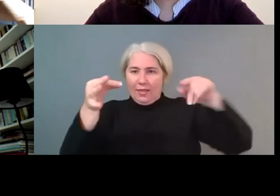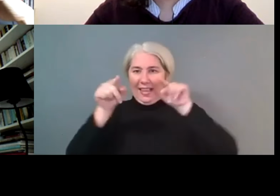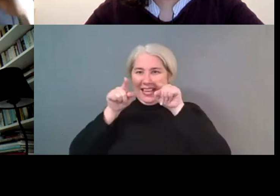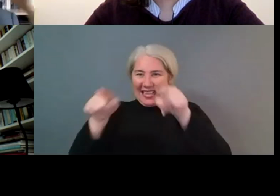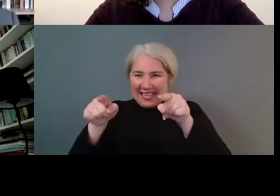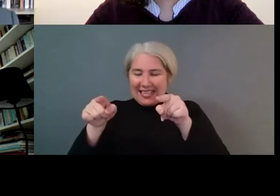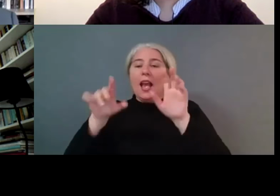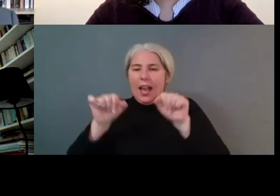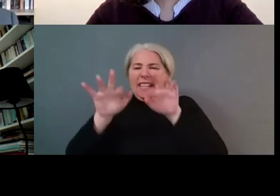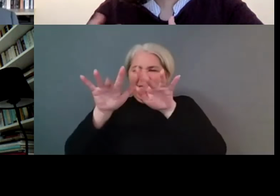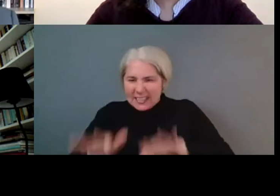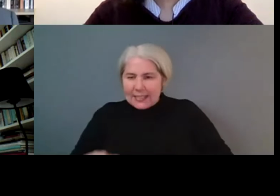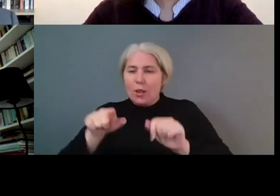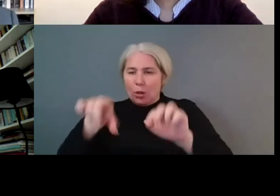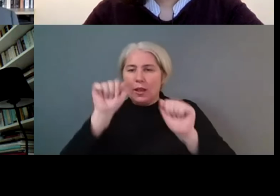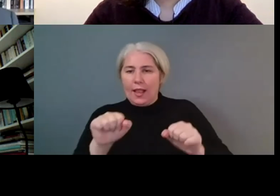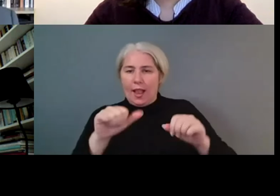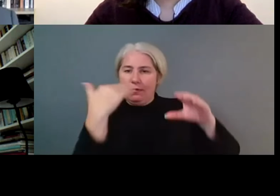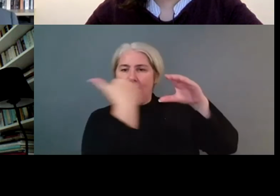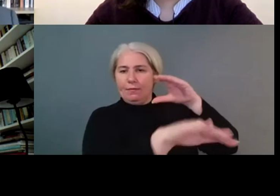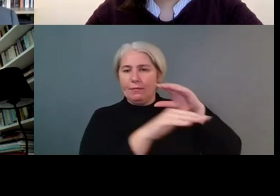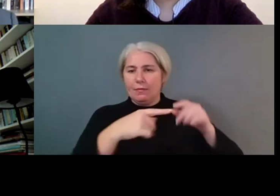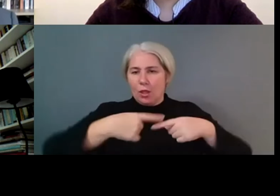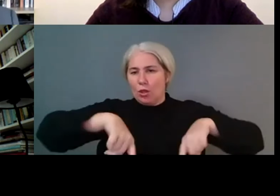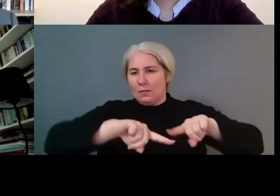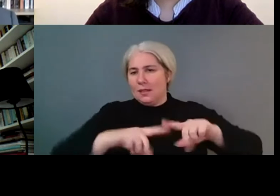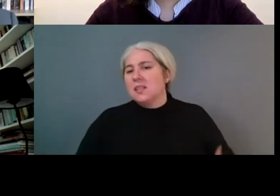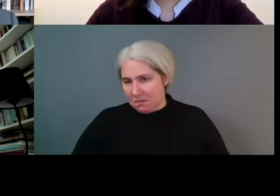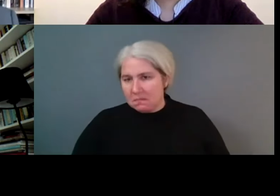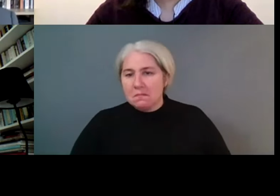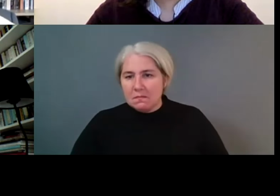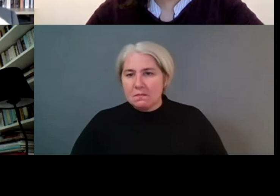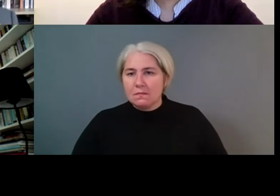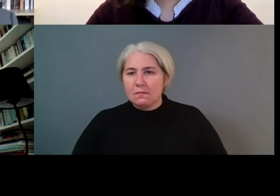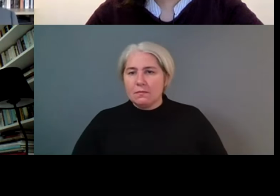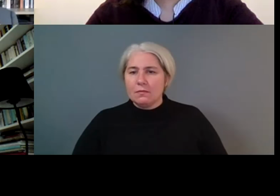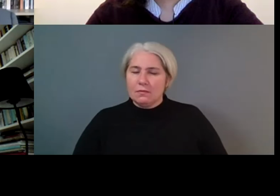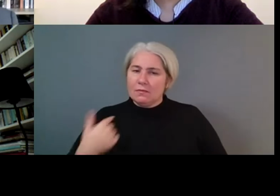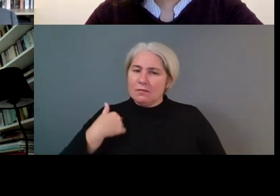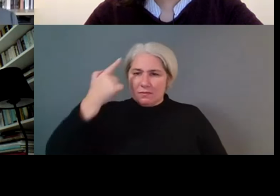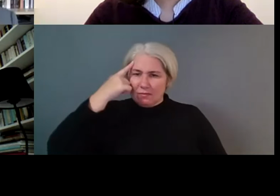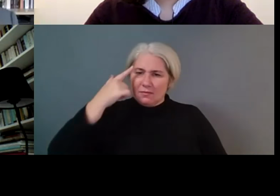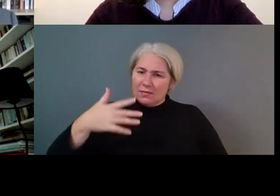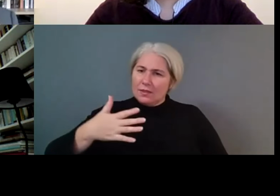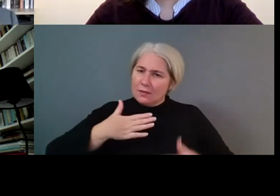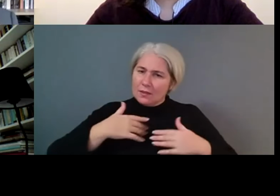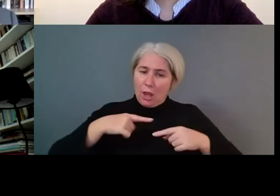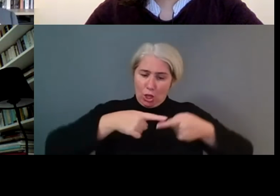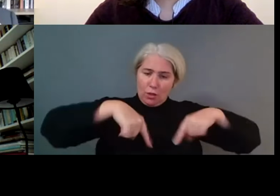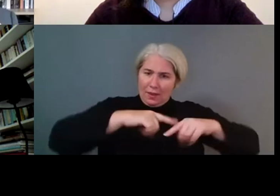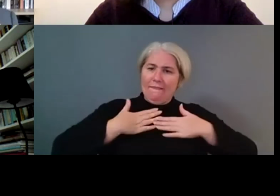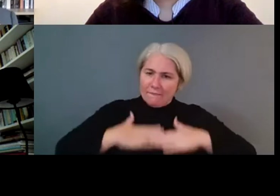touch with the committee and submit your contribution, because it's important that committee hears